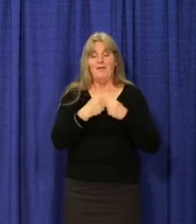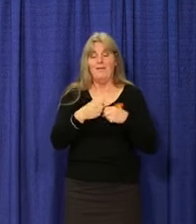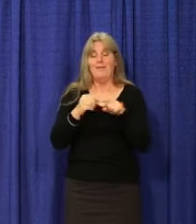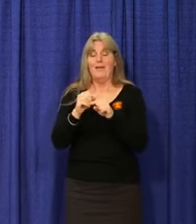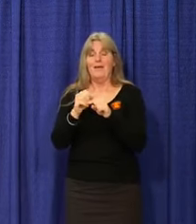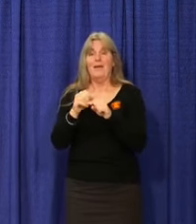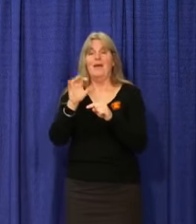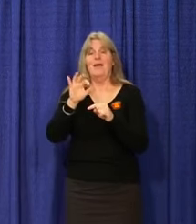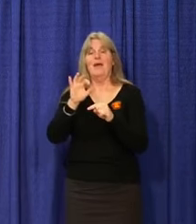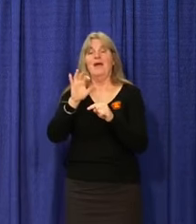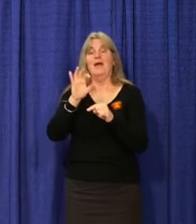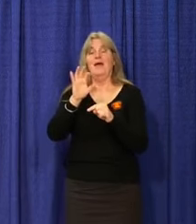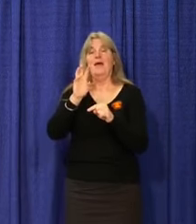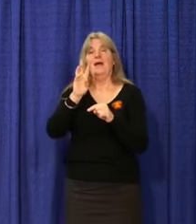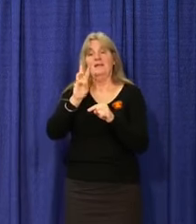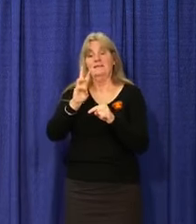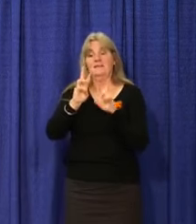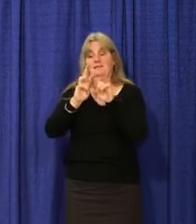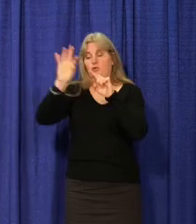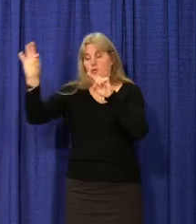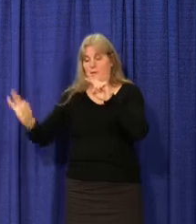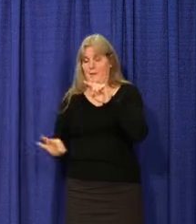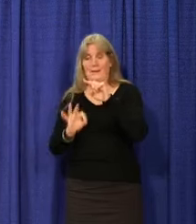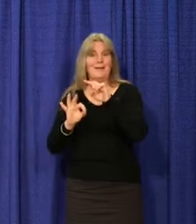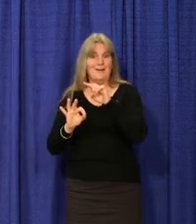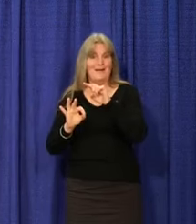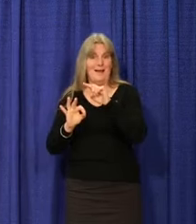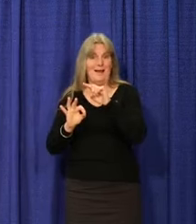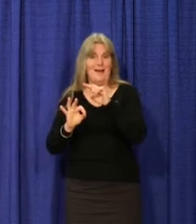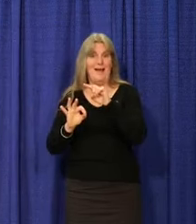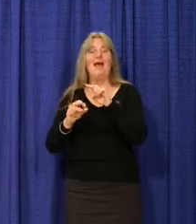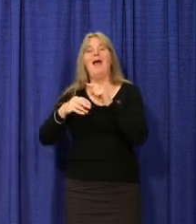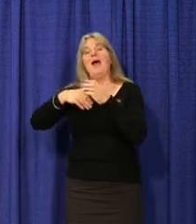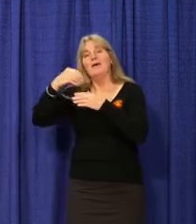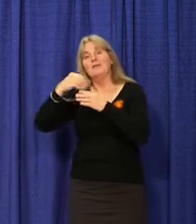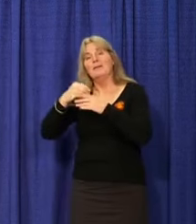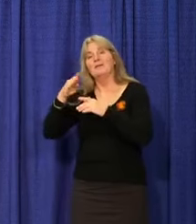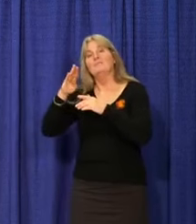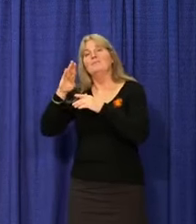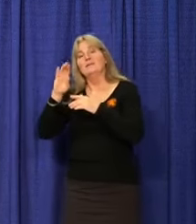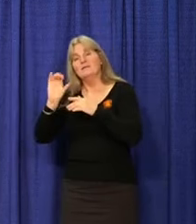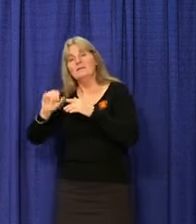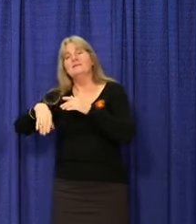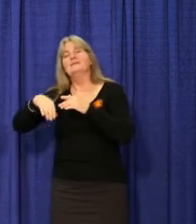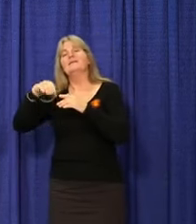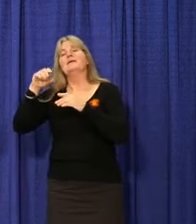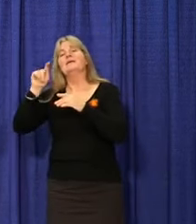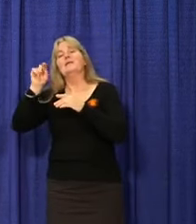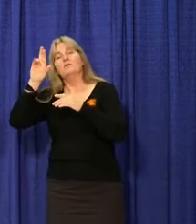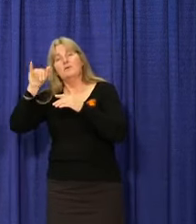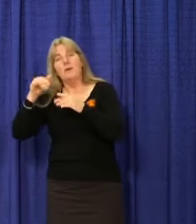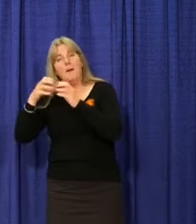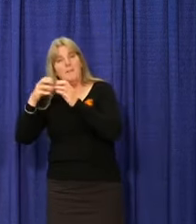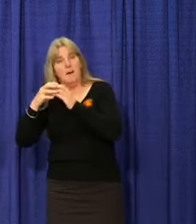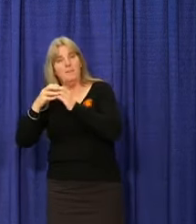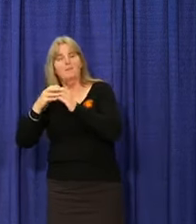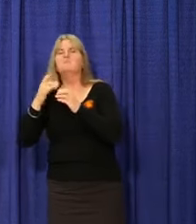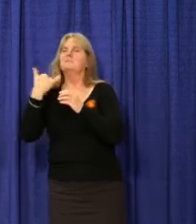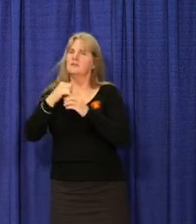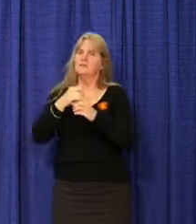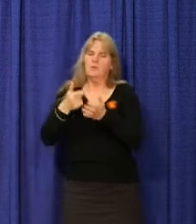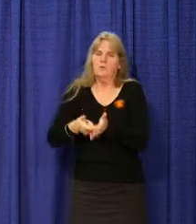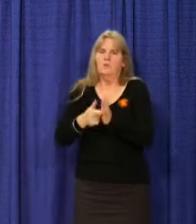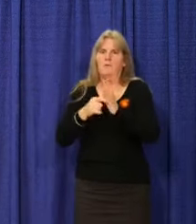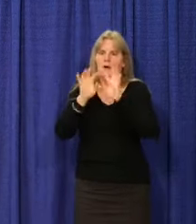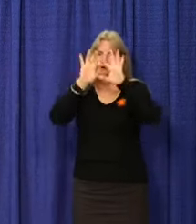these hours and from outside of the BC territory bubble will still be required to sign a declaration